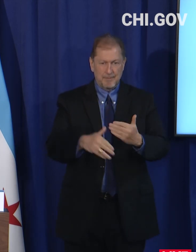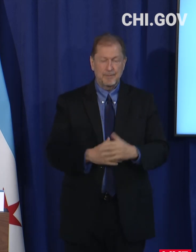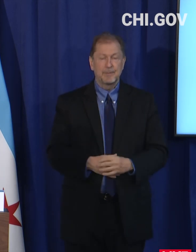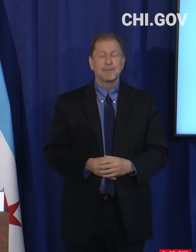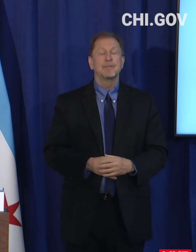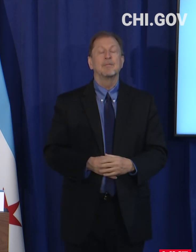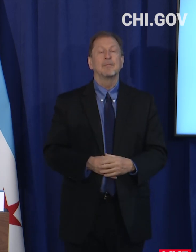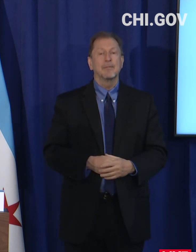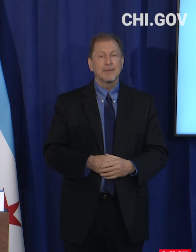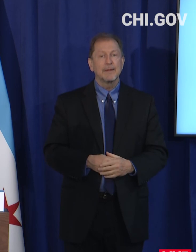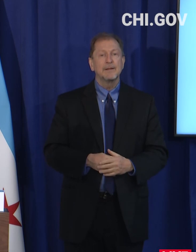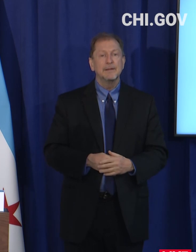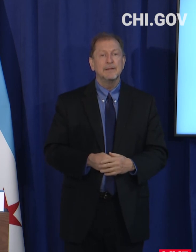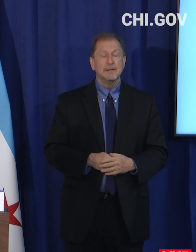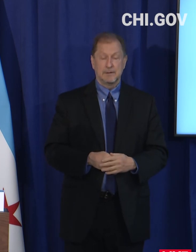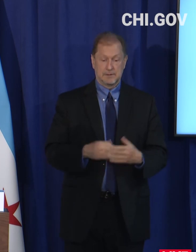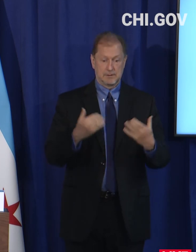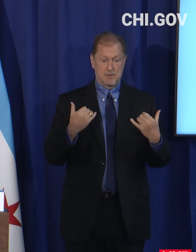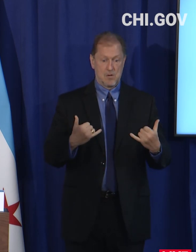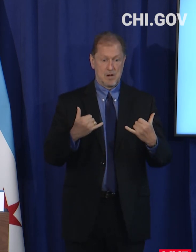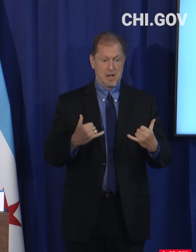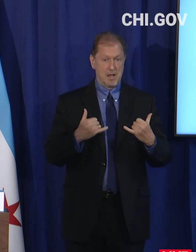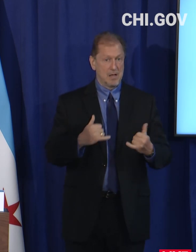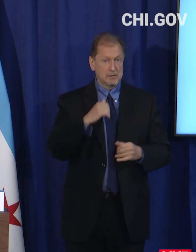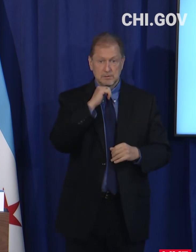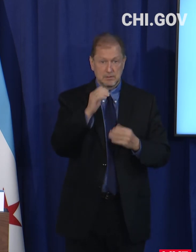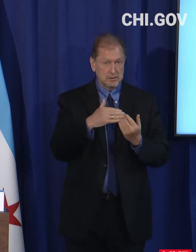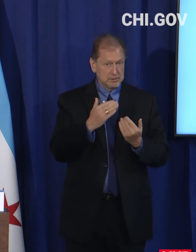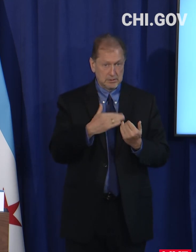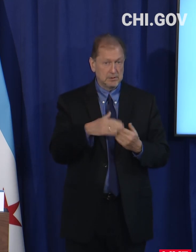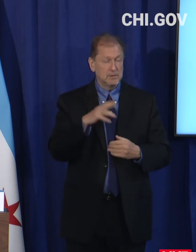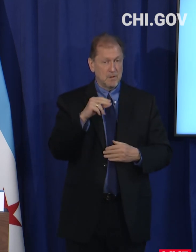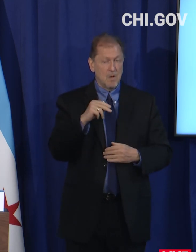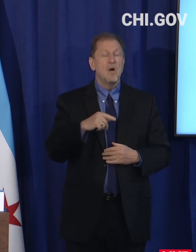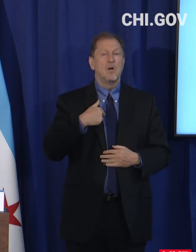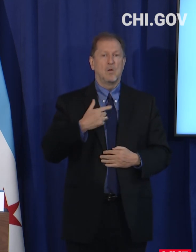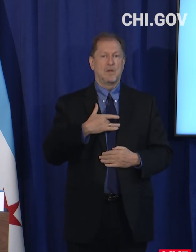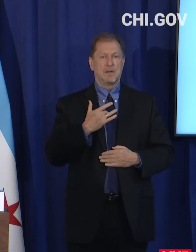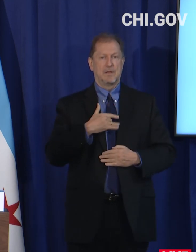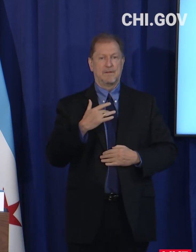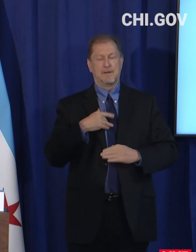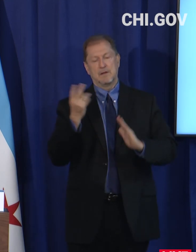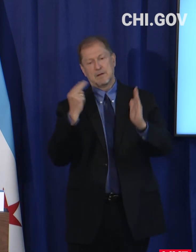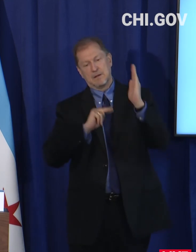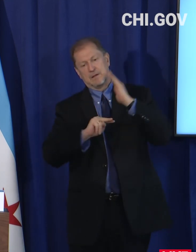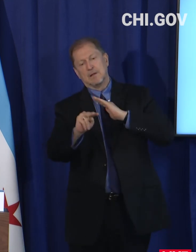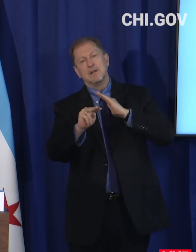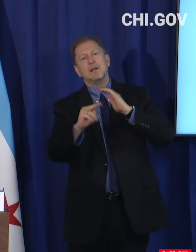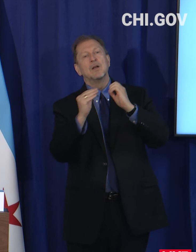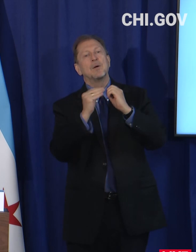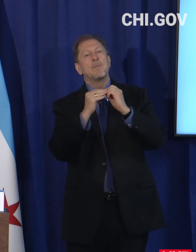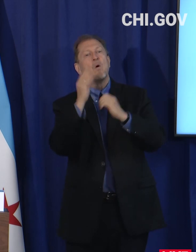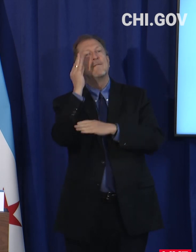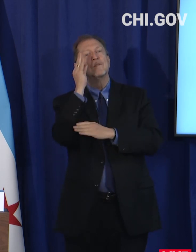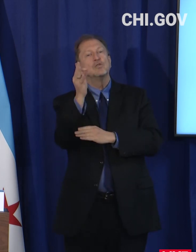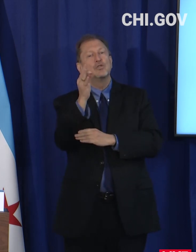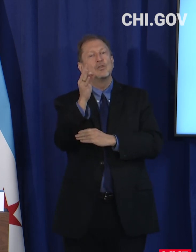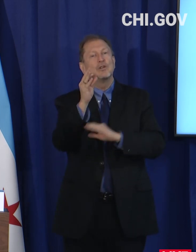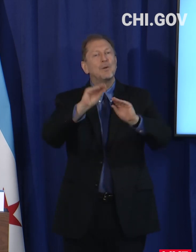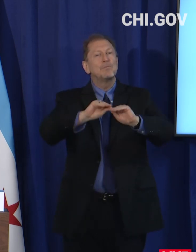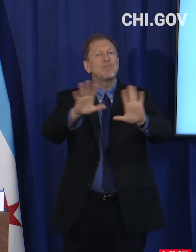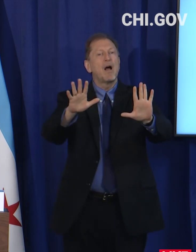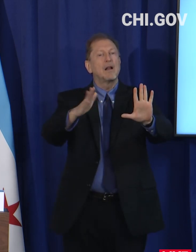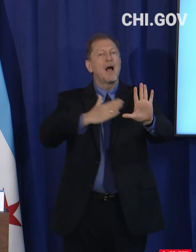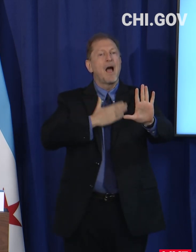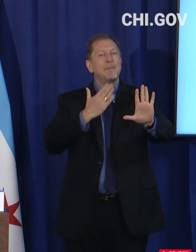point, this crisis that we're in, to a brighter, stronger, healthier, and more resilient future depends on